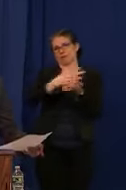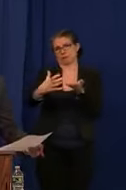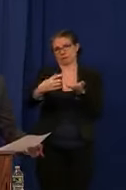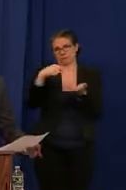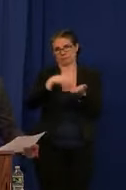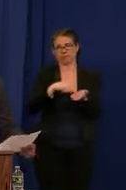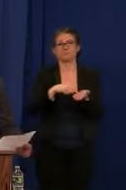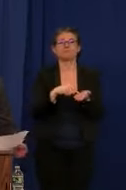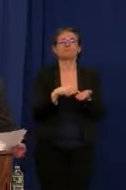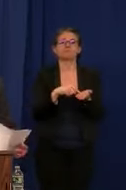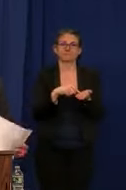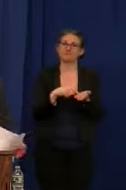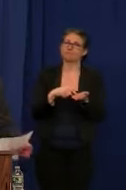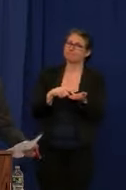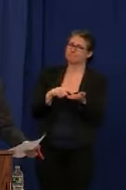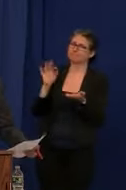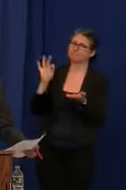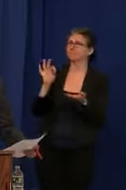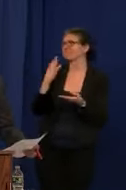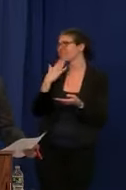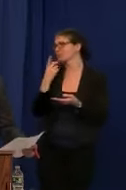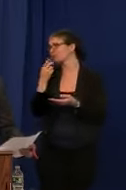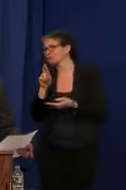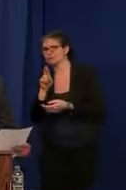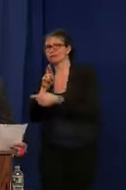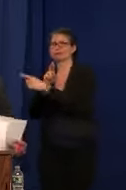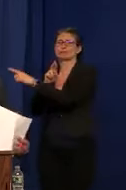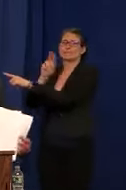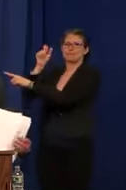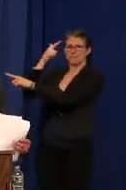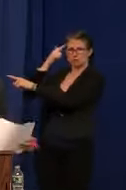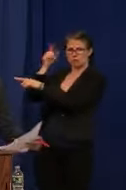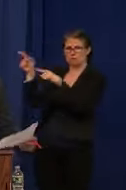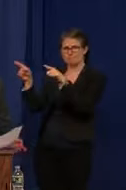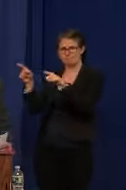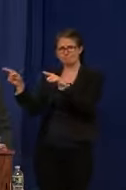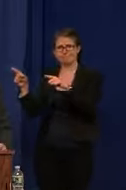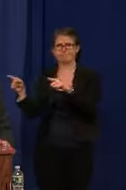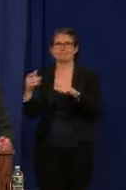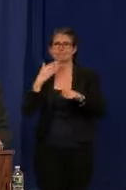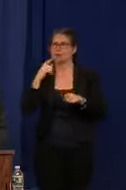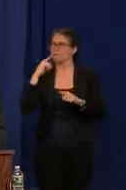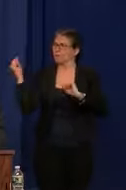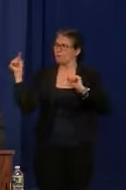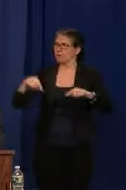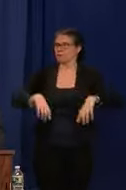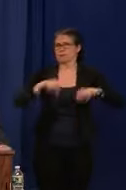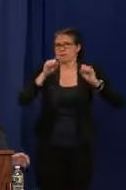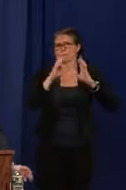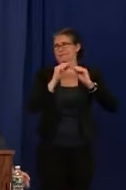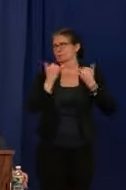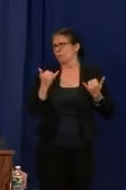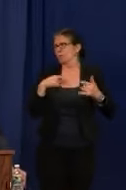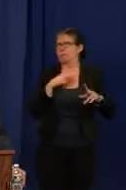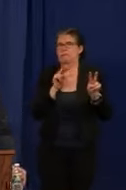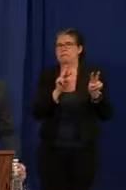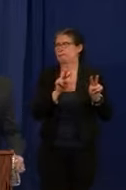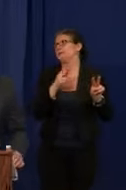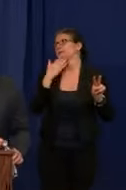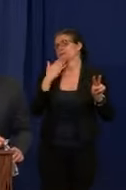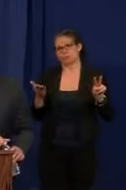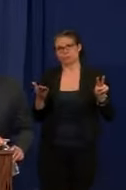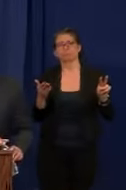Hey, thank you, Dr. Shah and Governor Mills, for squeezing this in today amid everything else. One, just a clarifying